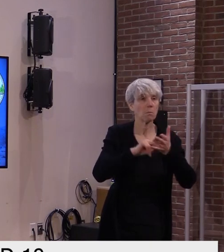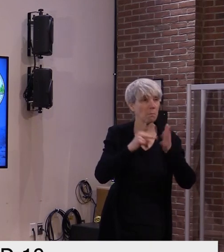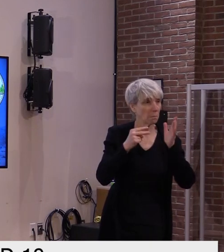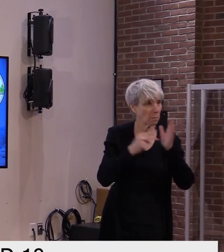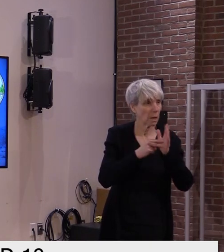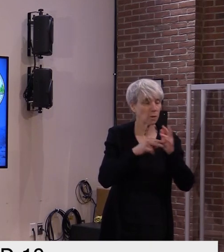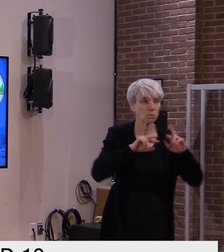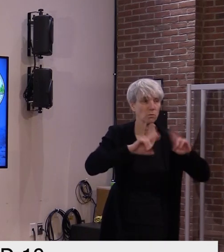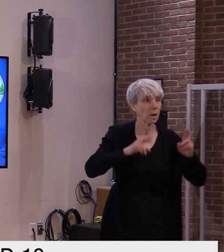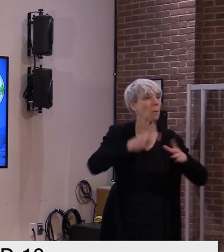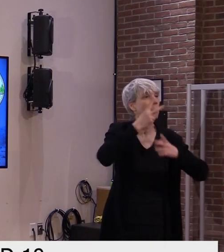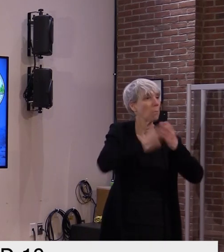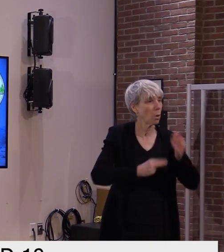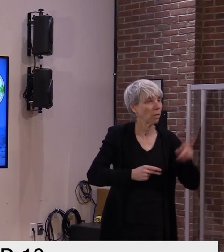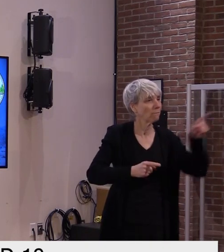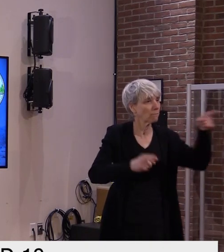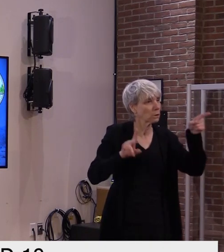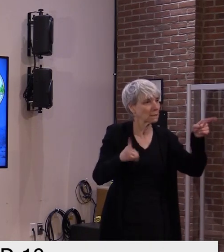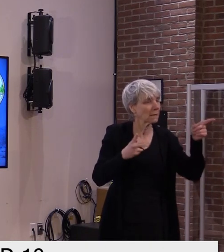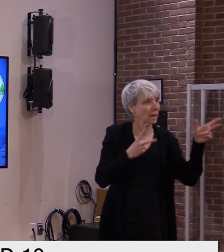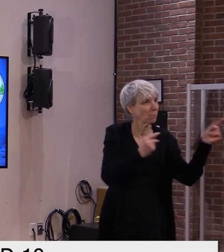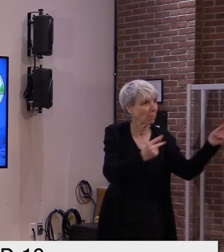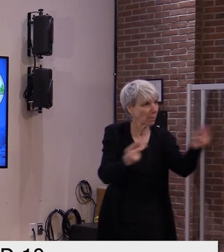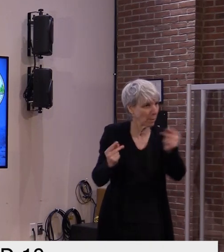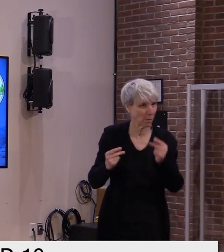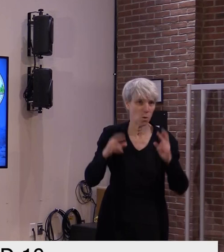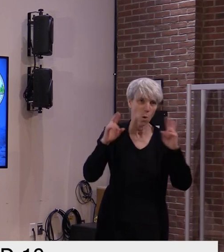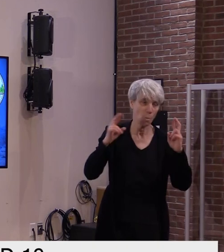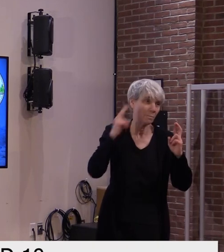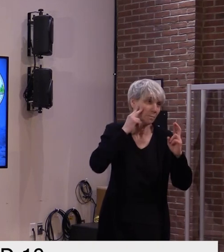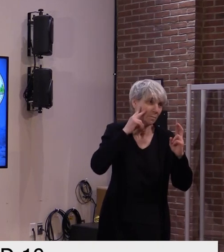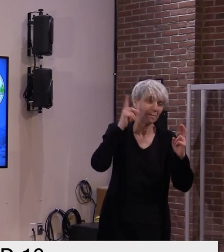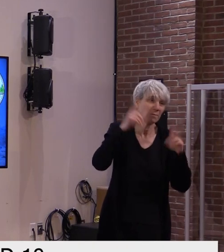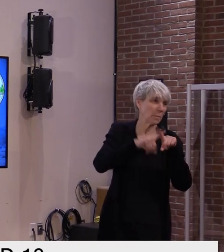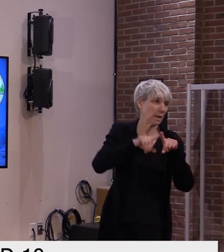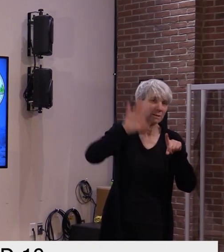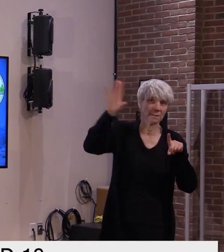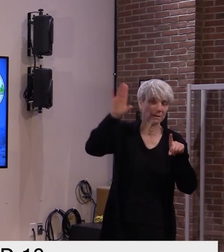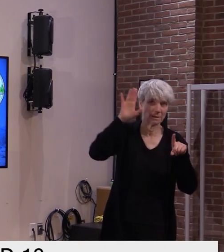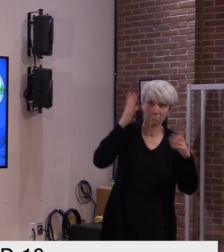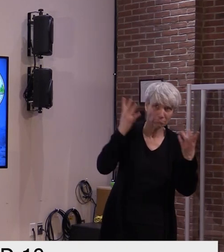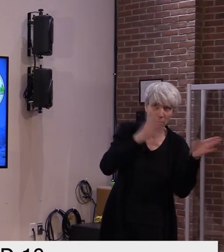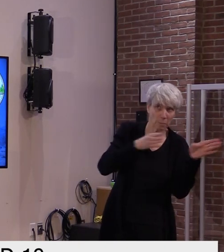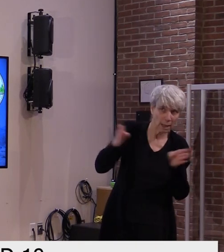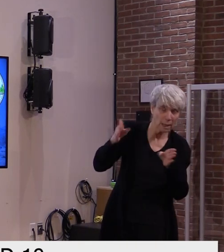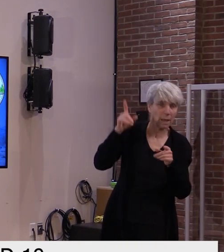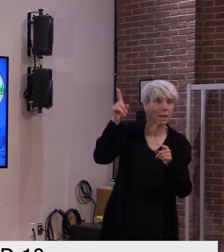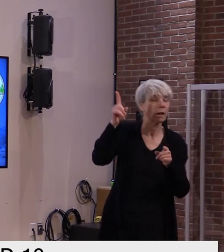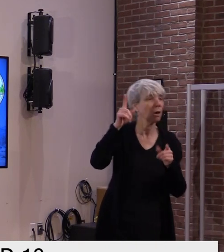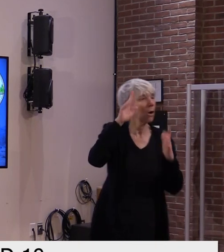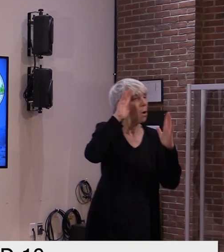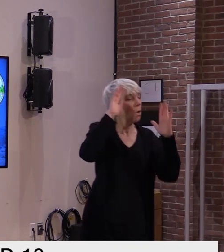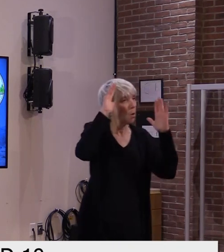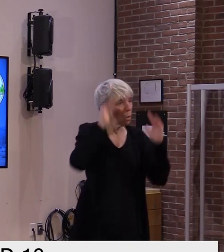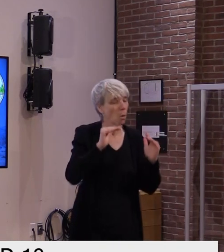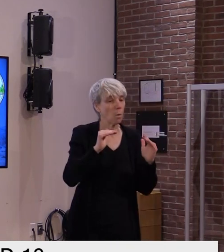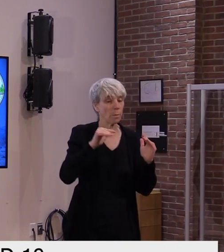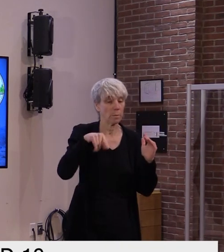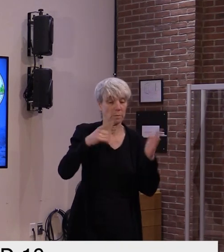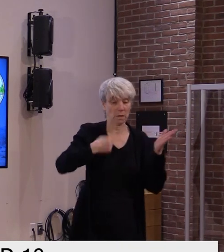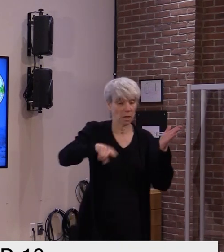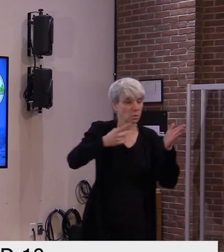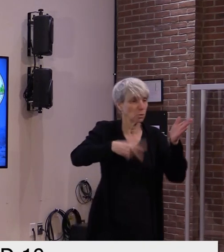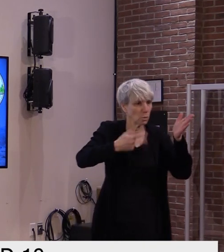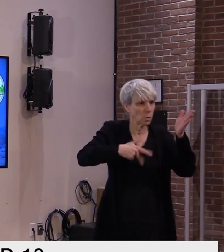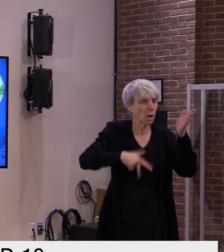dose. So we'll have to just wait and see what they're planning, but hopefully we'll receive a much larger supply in the